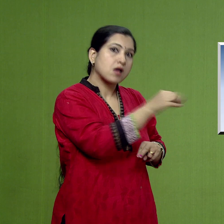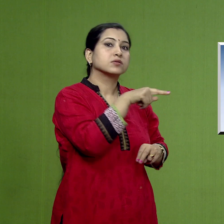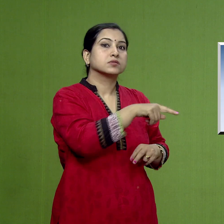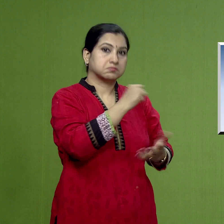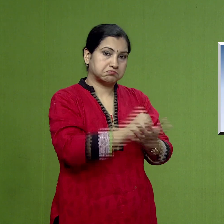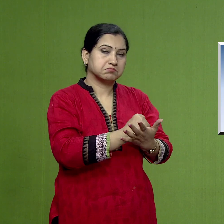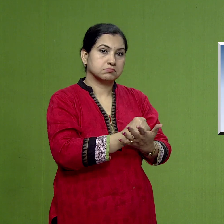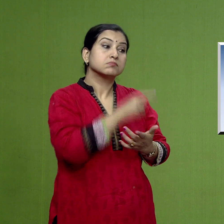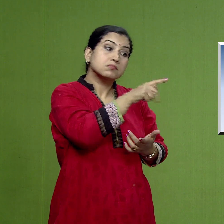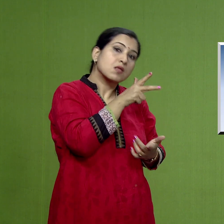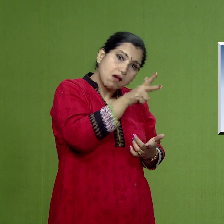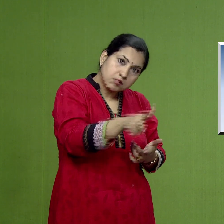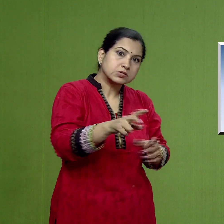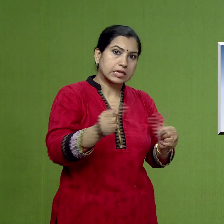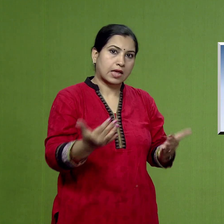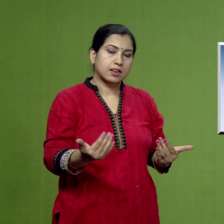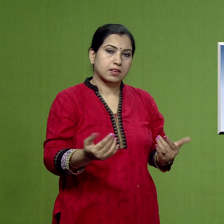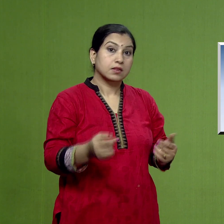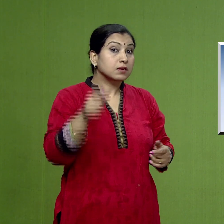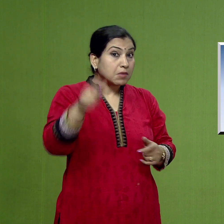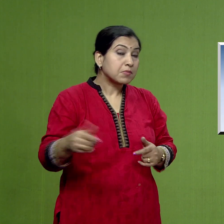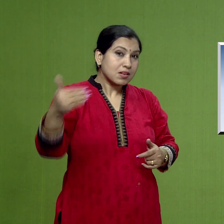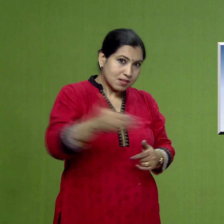They will tell you about such persons.